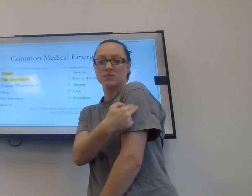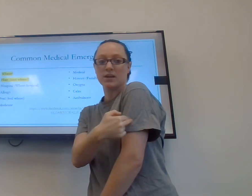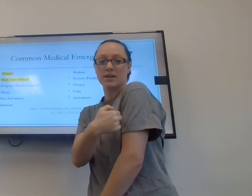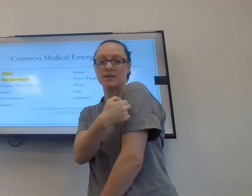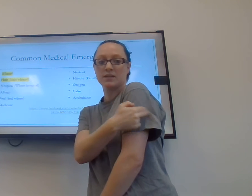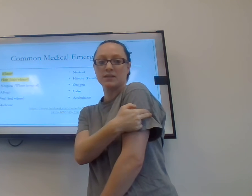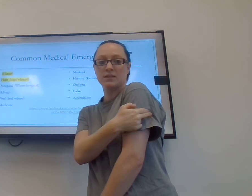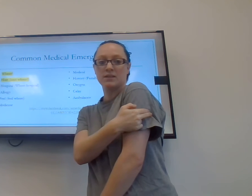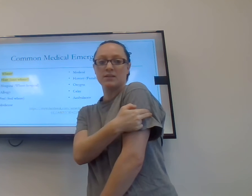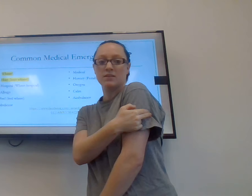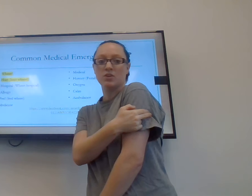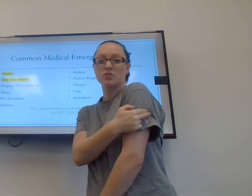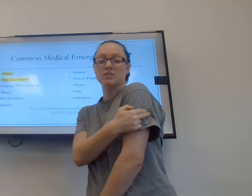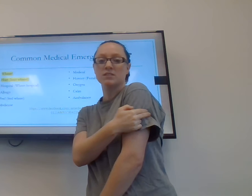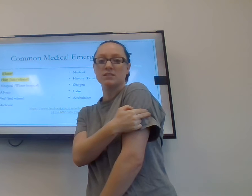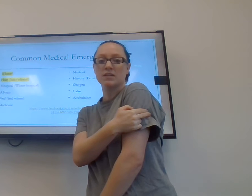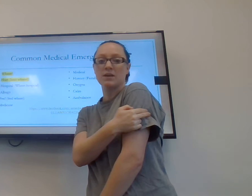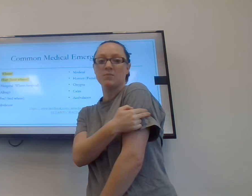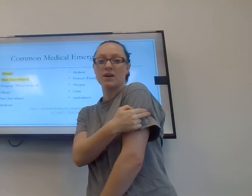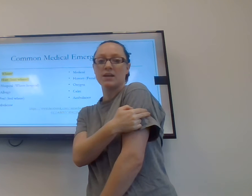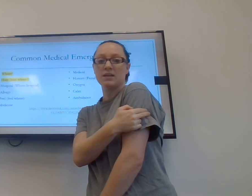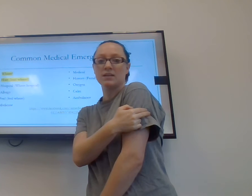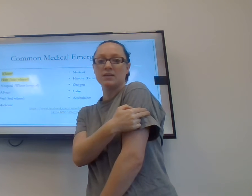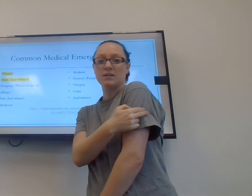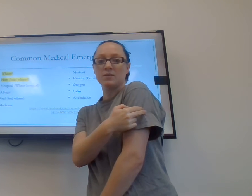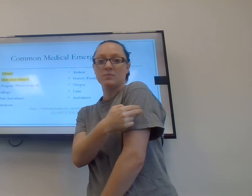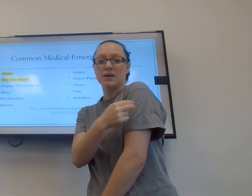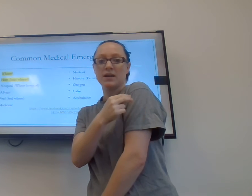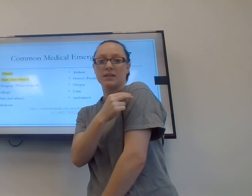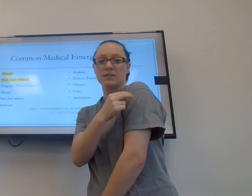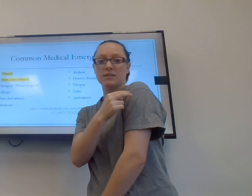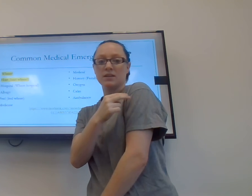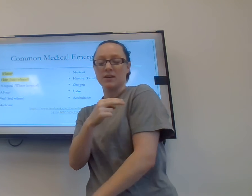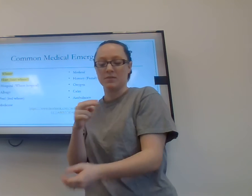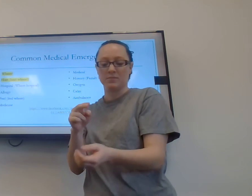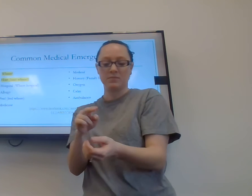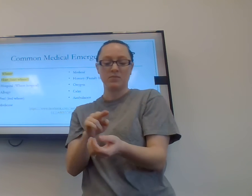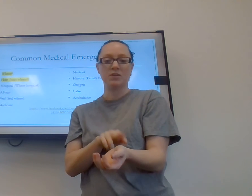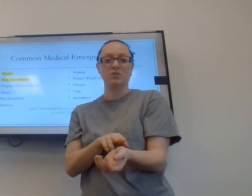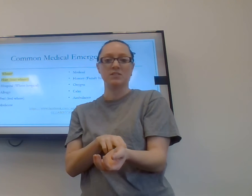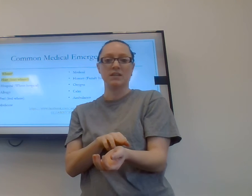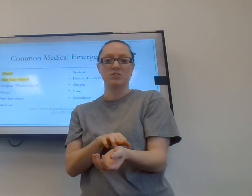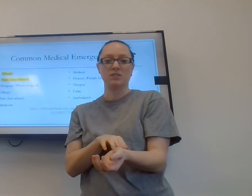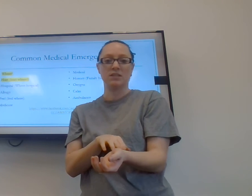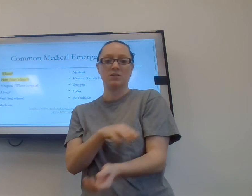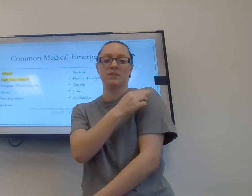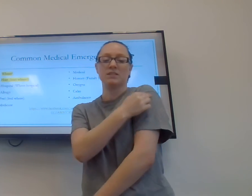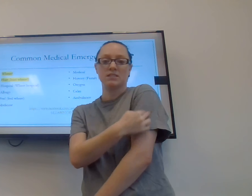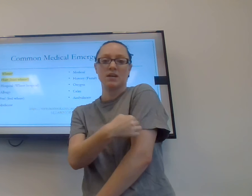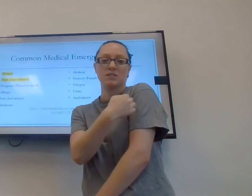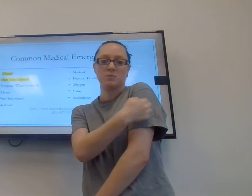Okay. Nurse is the same way, but well, nurse is actually here, but this is